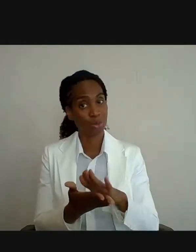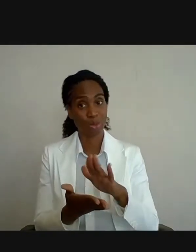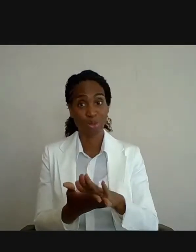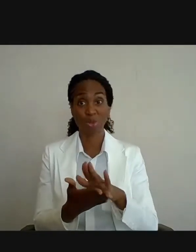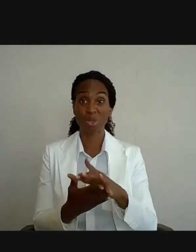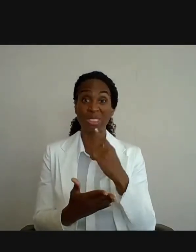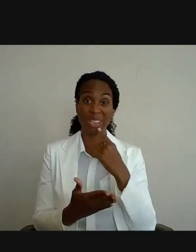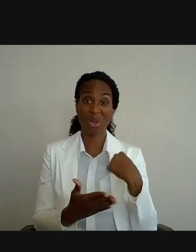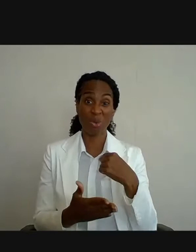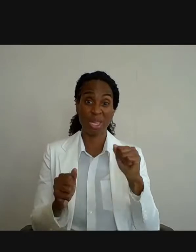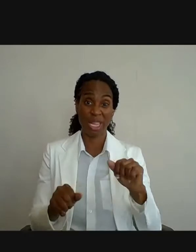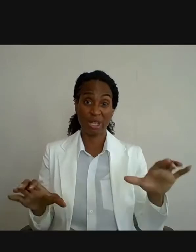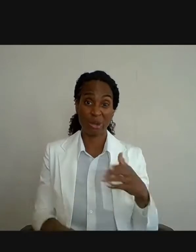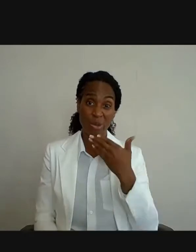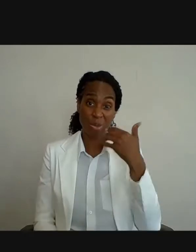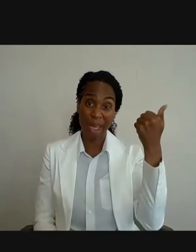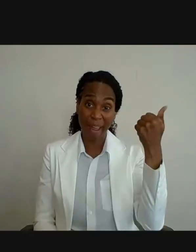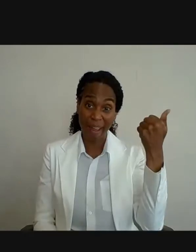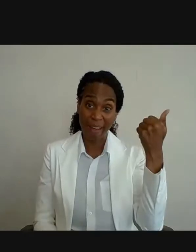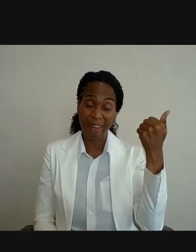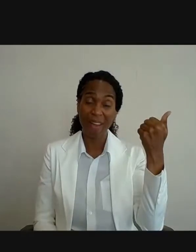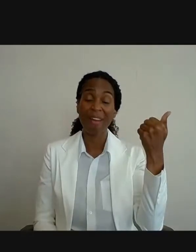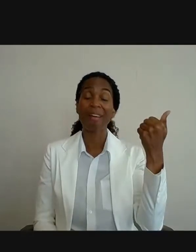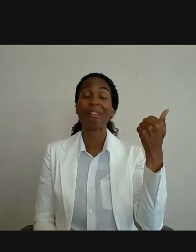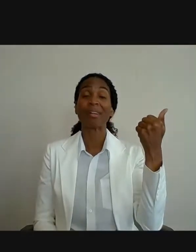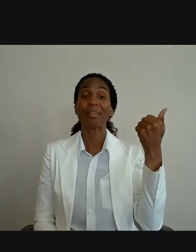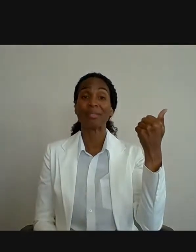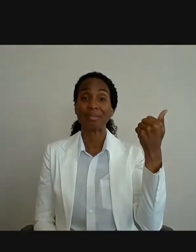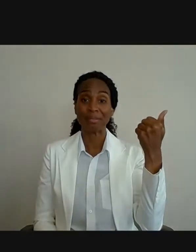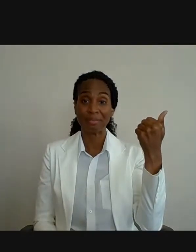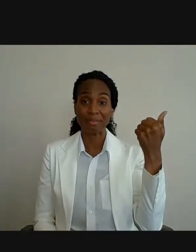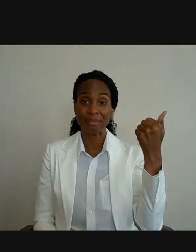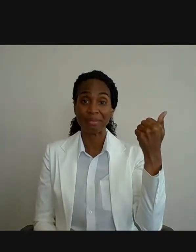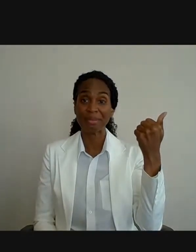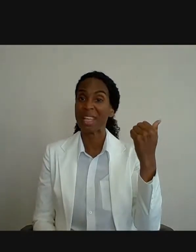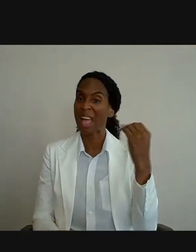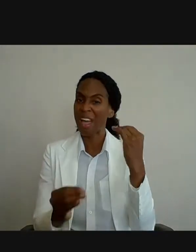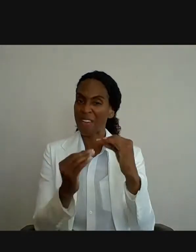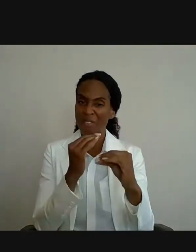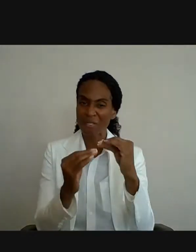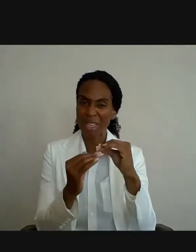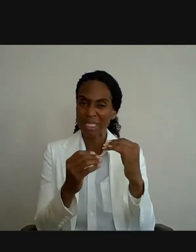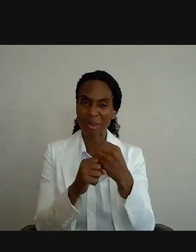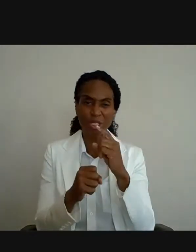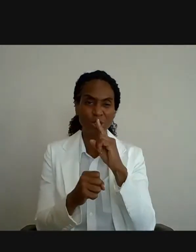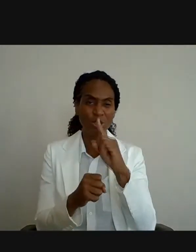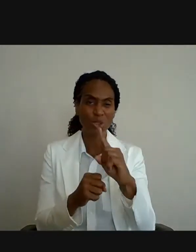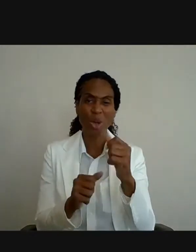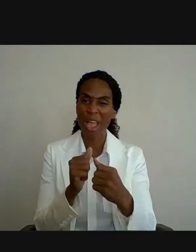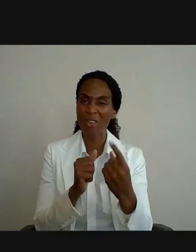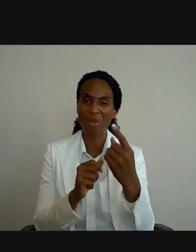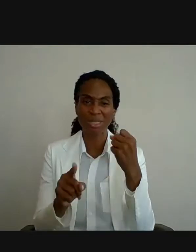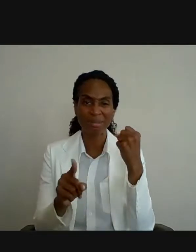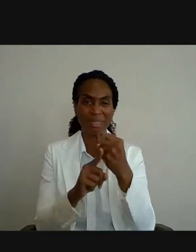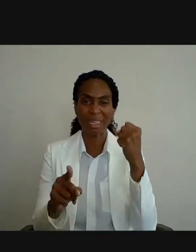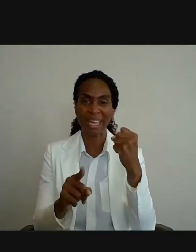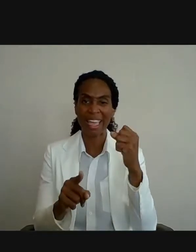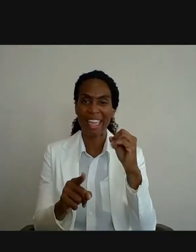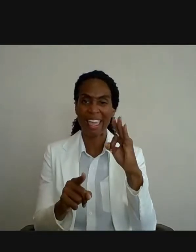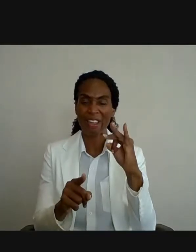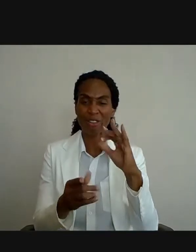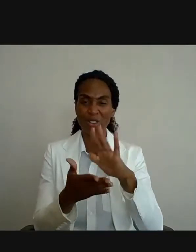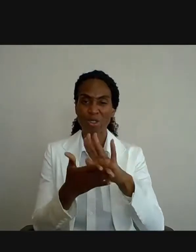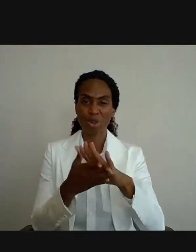could do better. You can fix it so that everyone's not impacted if there's an outbreak at a school. We